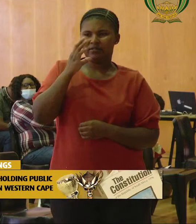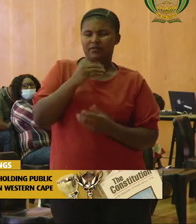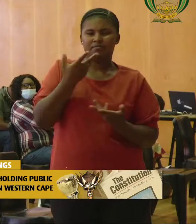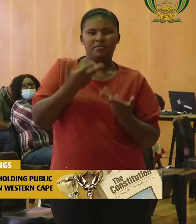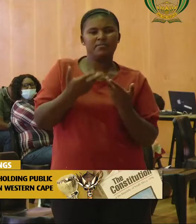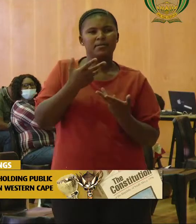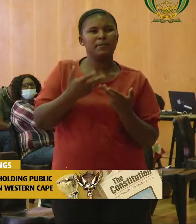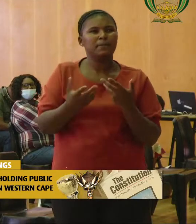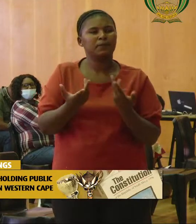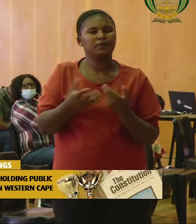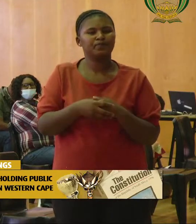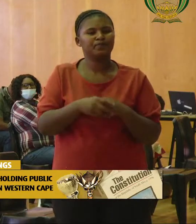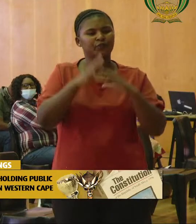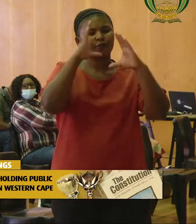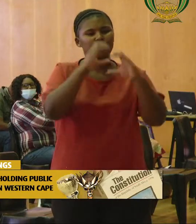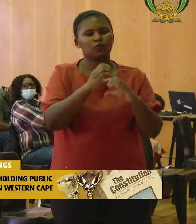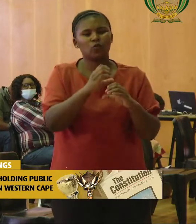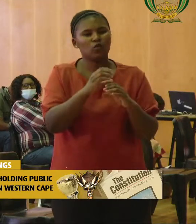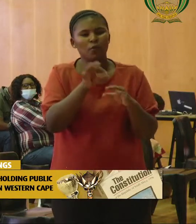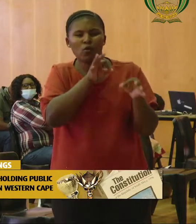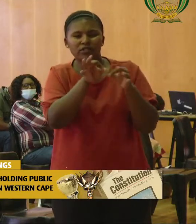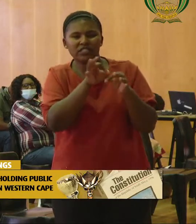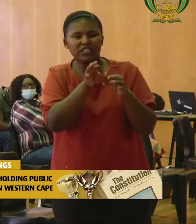specific political doctrine.